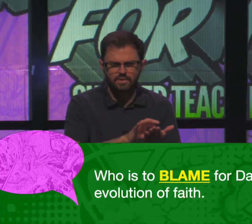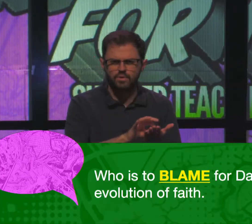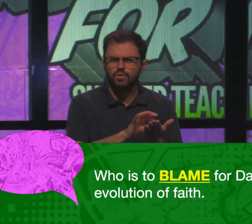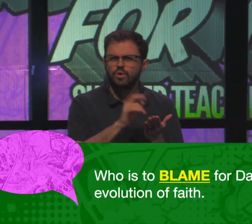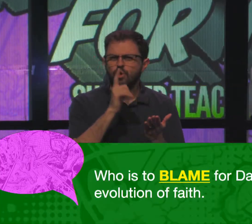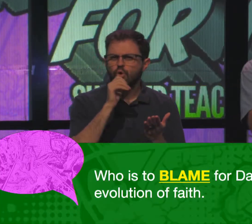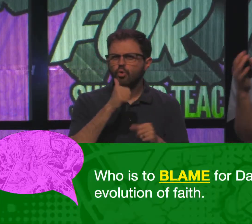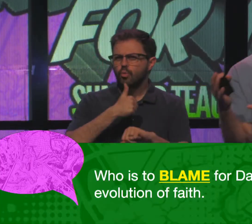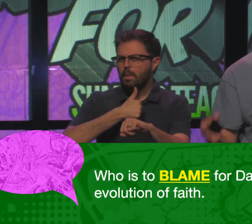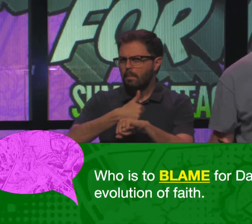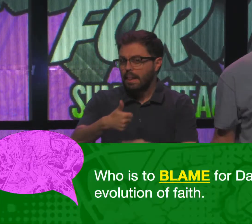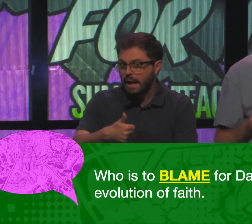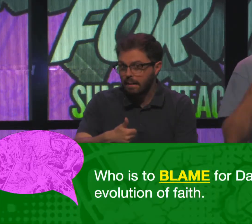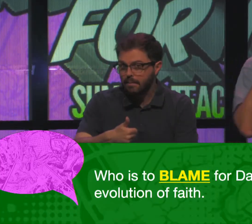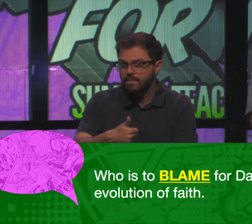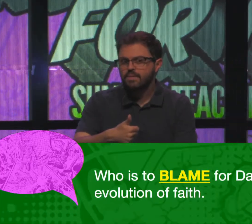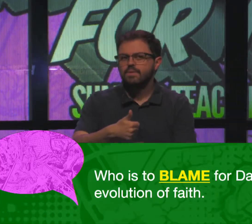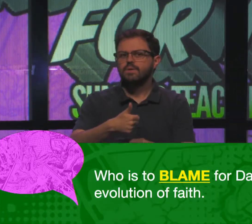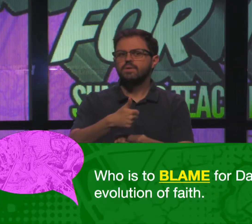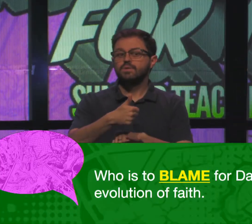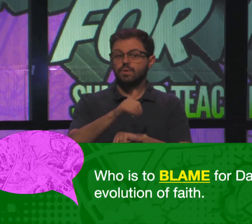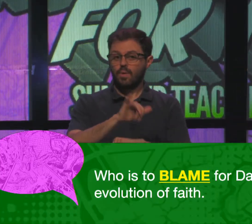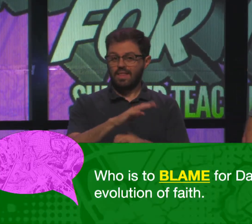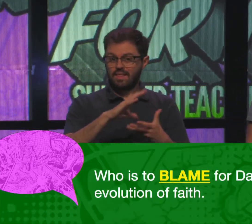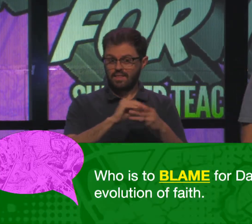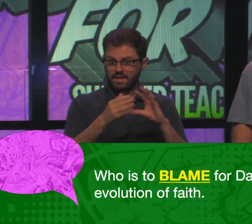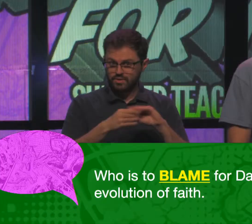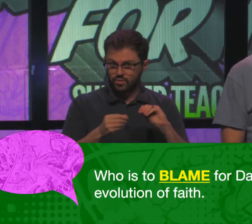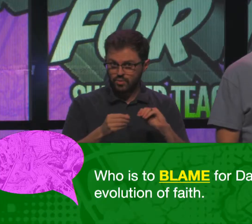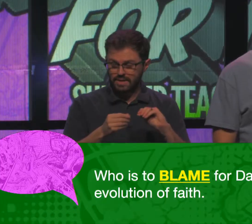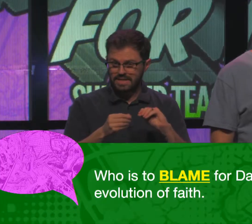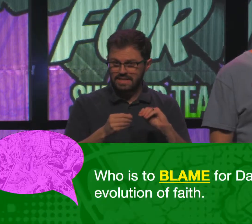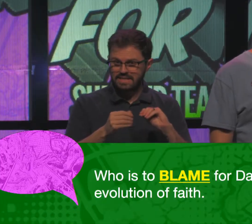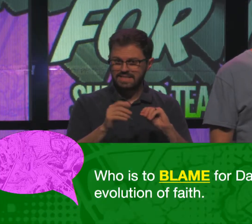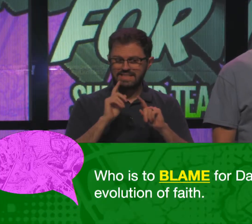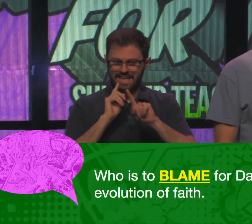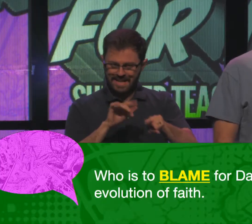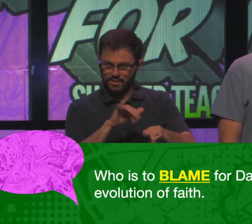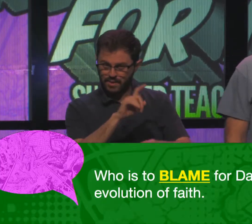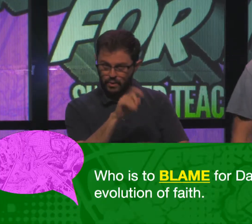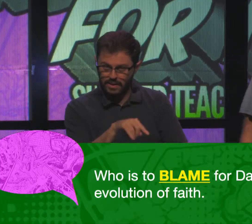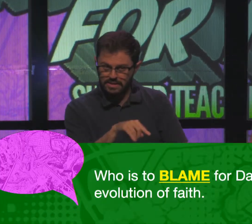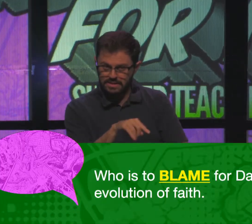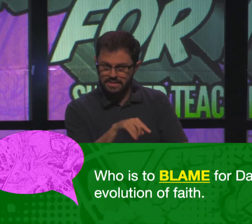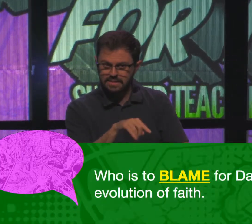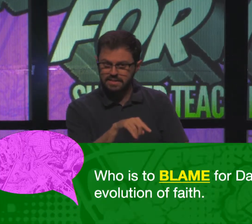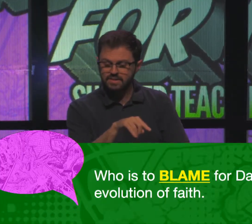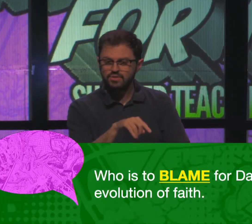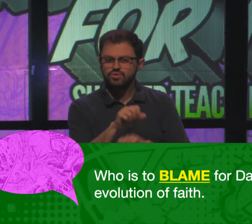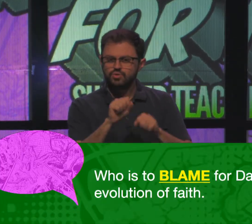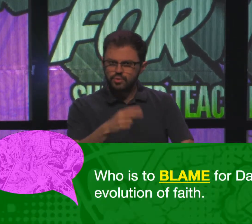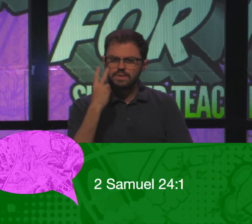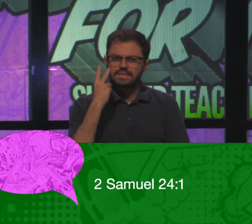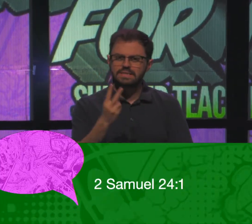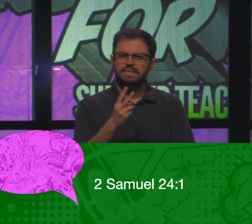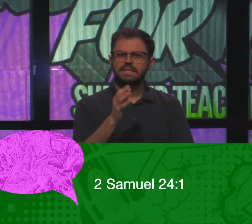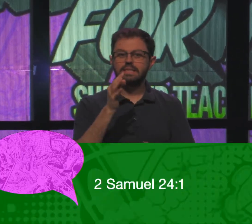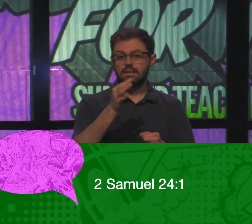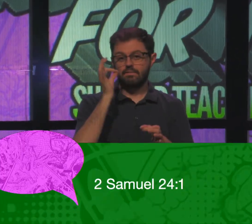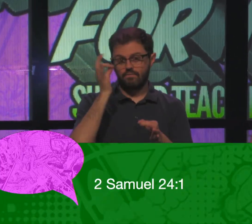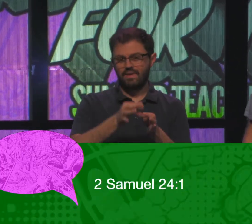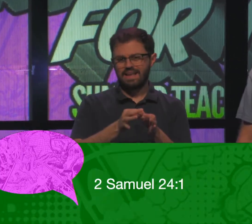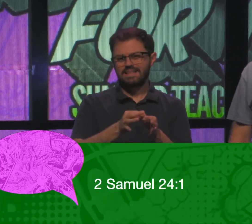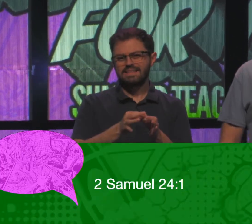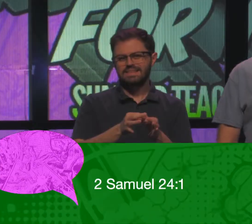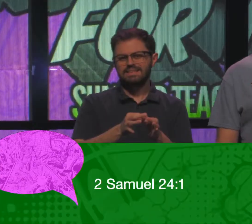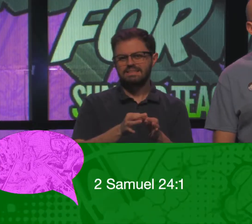is an evolution of faith in the answering of the question, okay? So 2 Samuel chapter